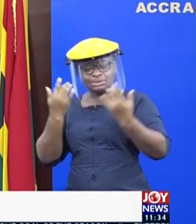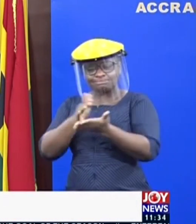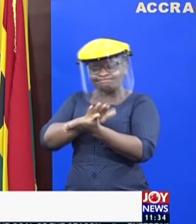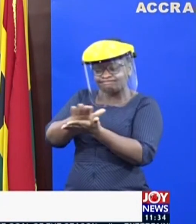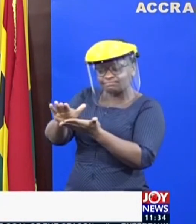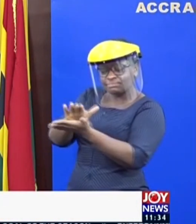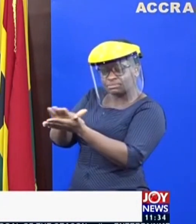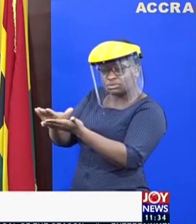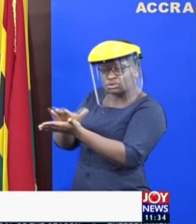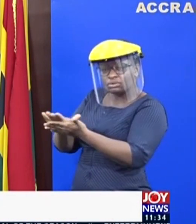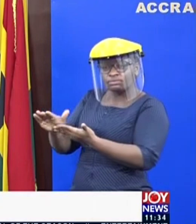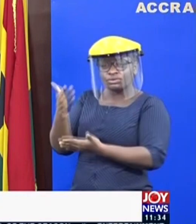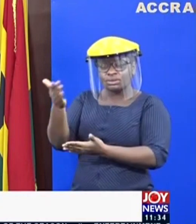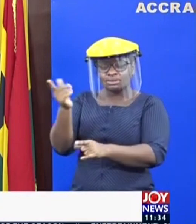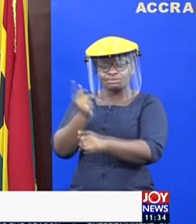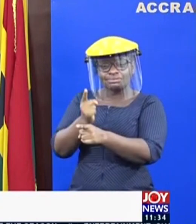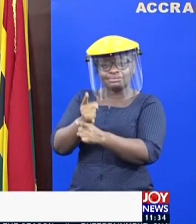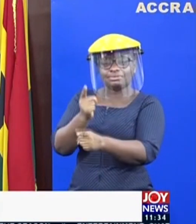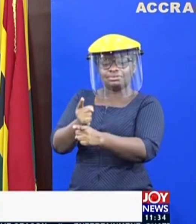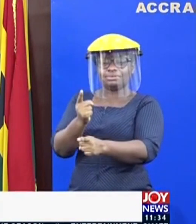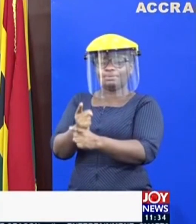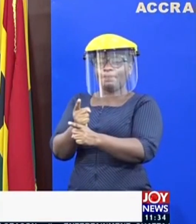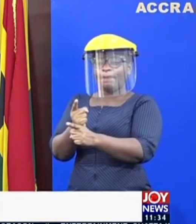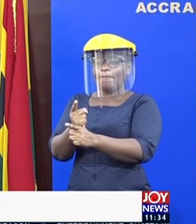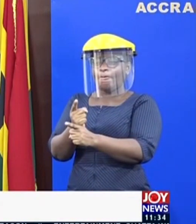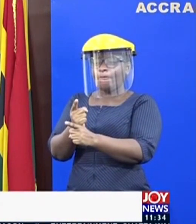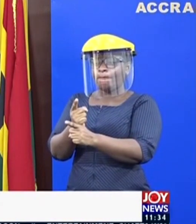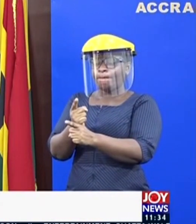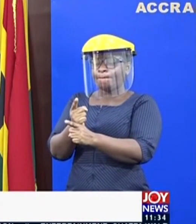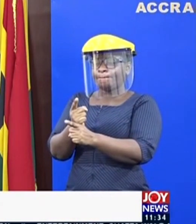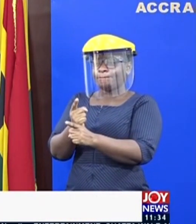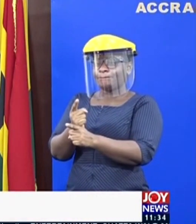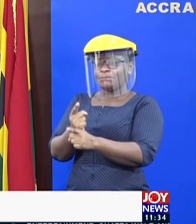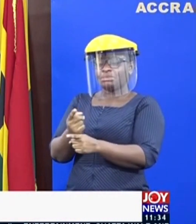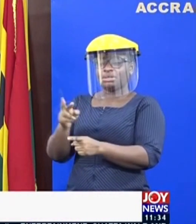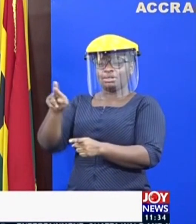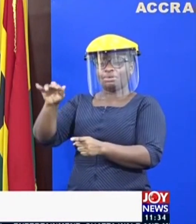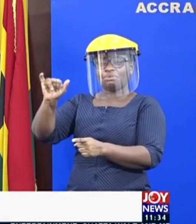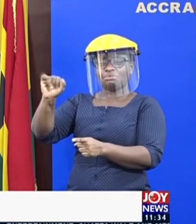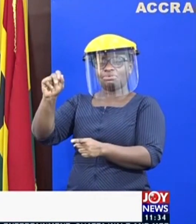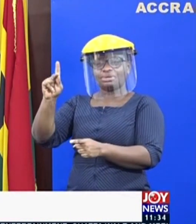of surfaces regularly, the risk of